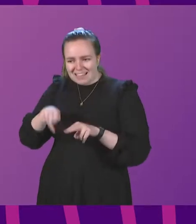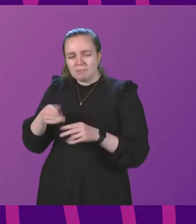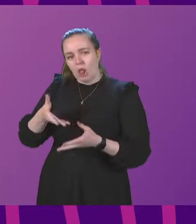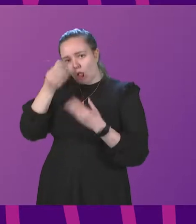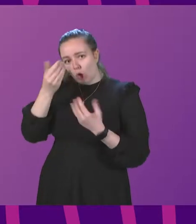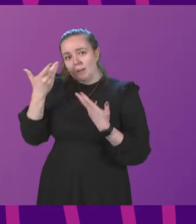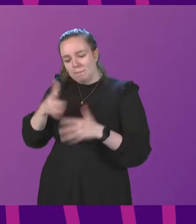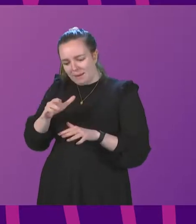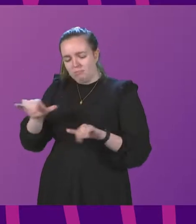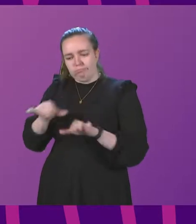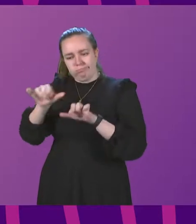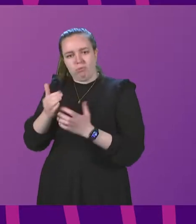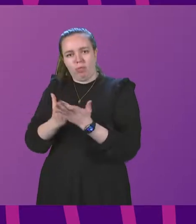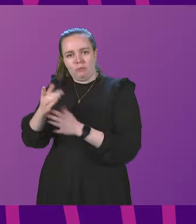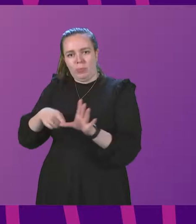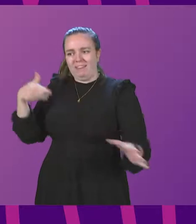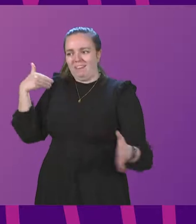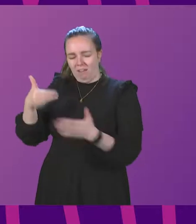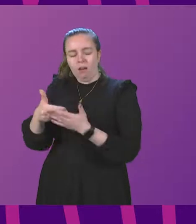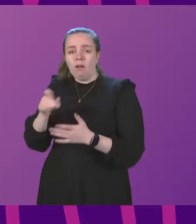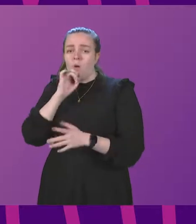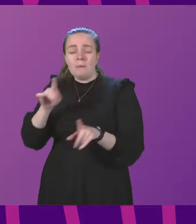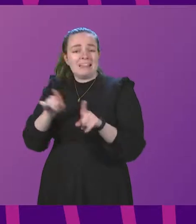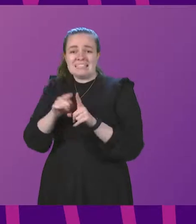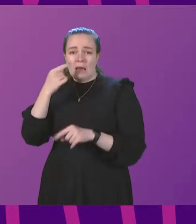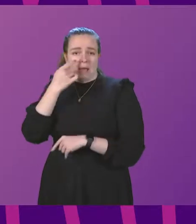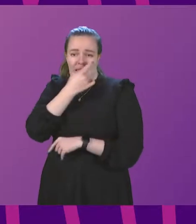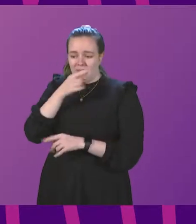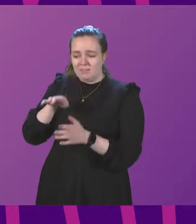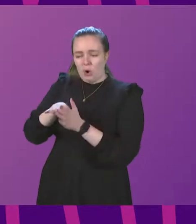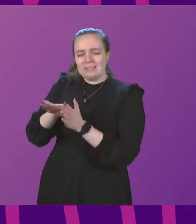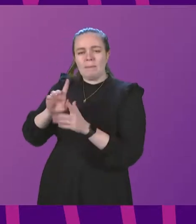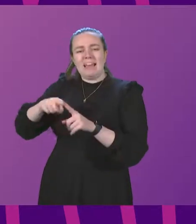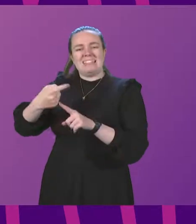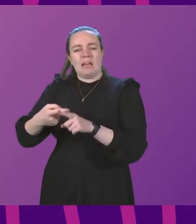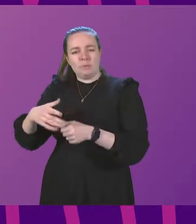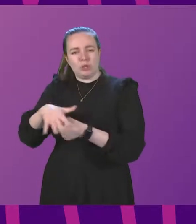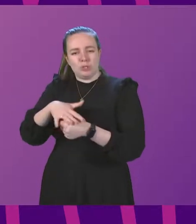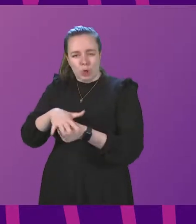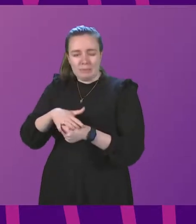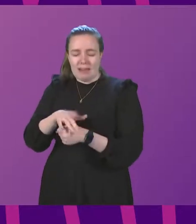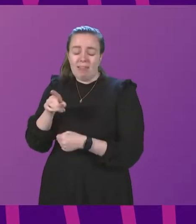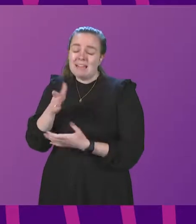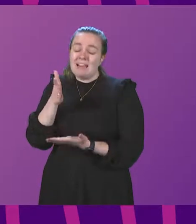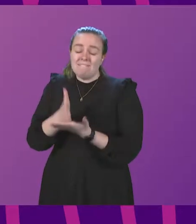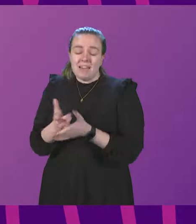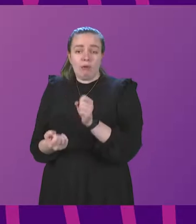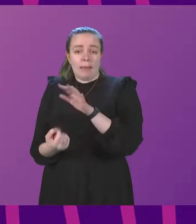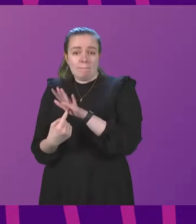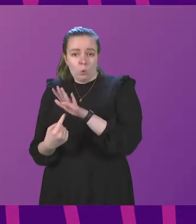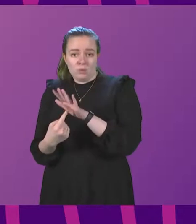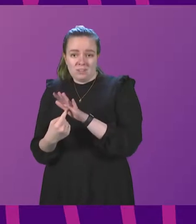completed through that year and that would be the same evidence that is used in the exam exceptional circumstances. That is a very very important